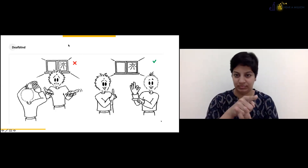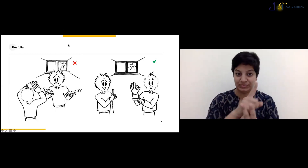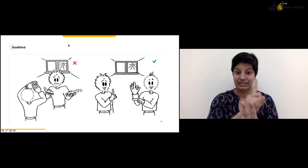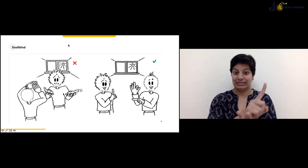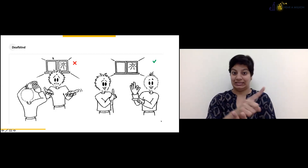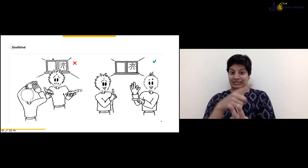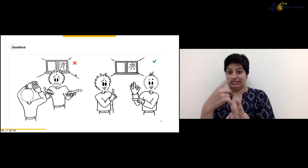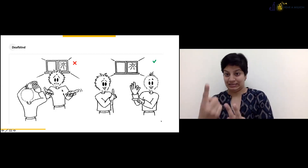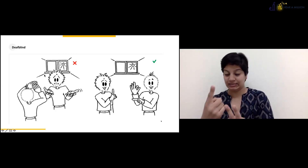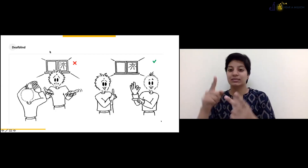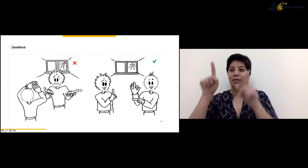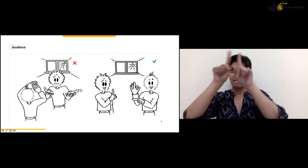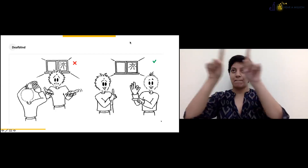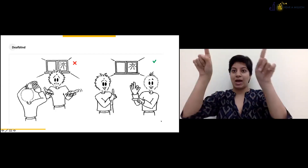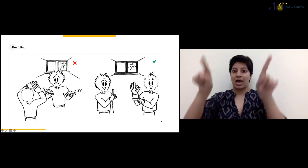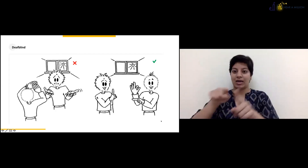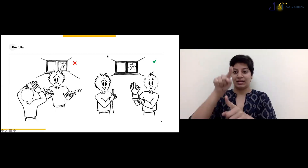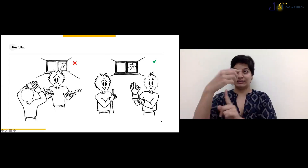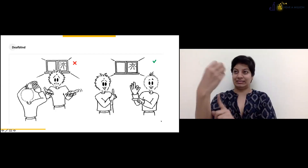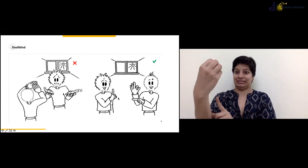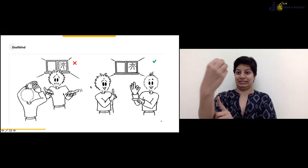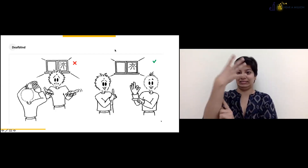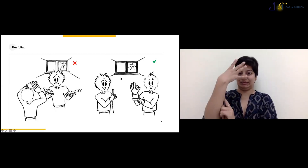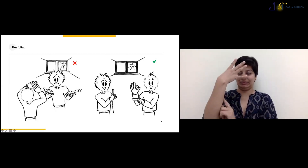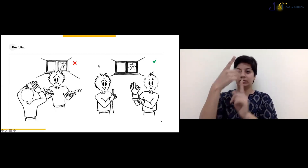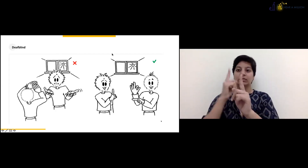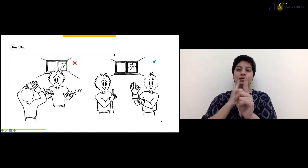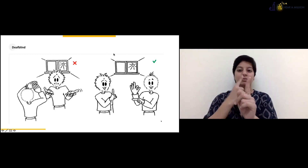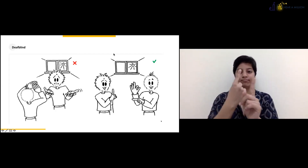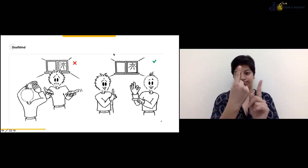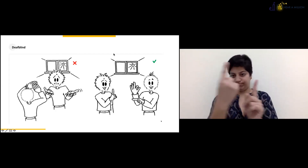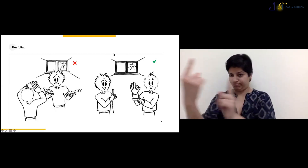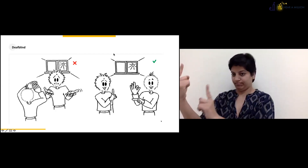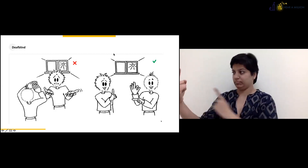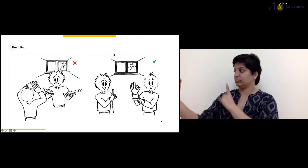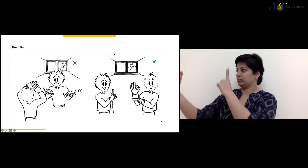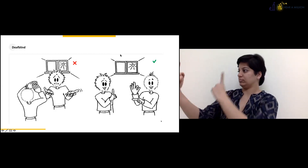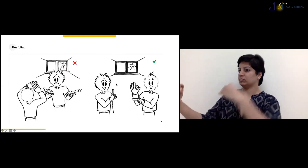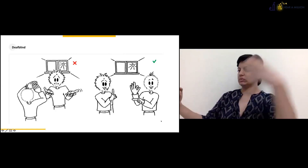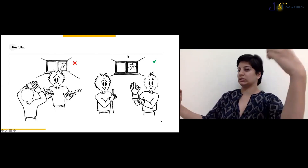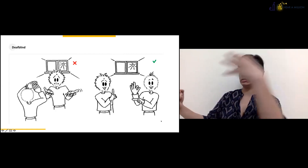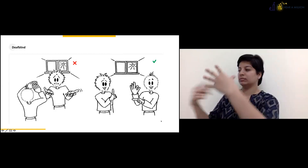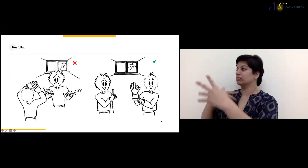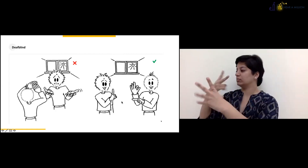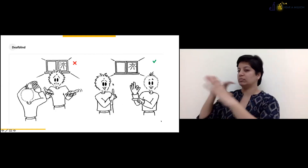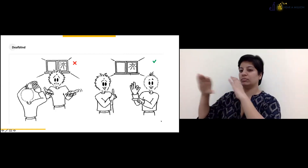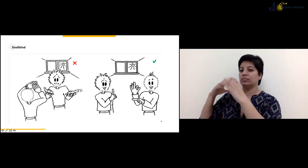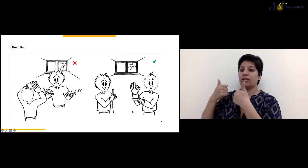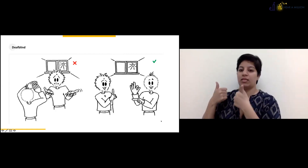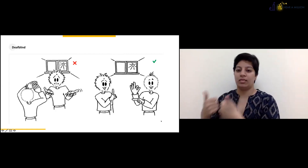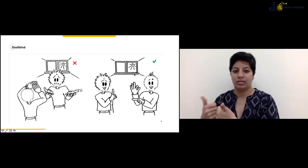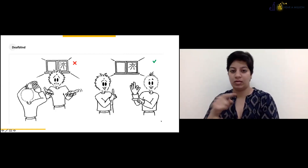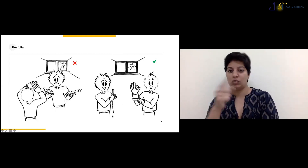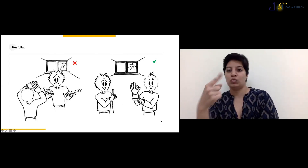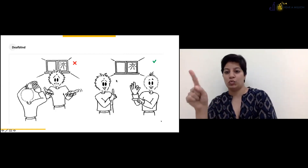like brightness, yeah, shining a light is coming over there, I cannot see. If you know window, we can see the light, and if the